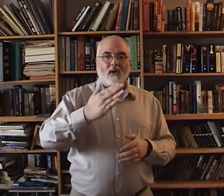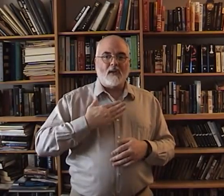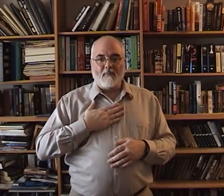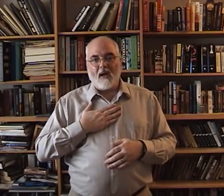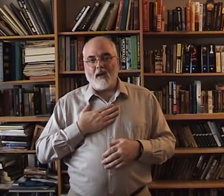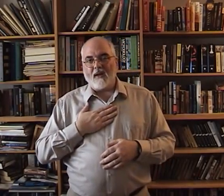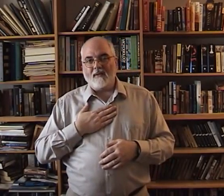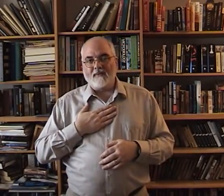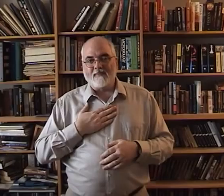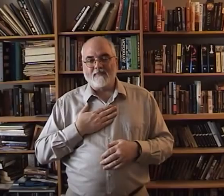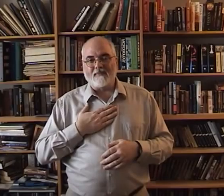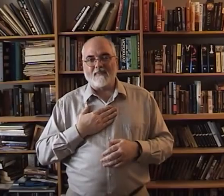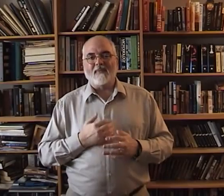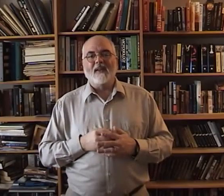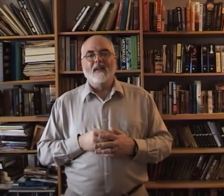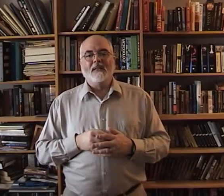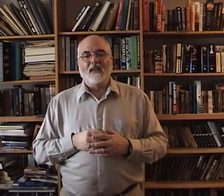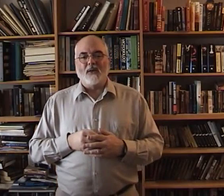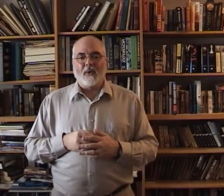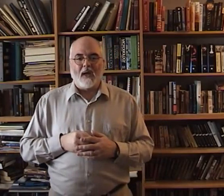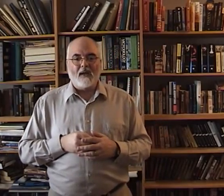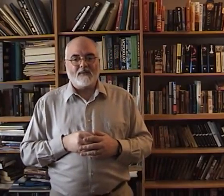and mine. Okay?